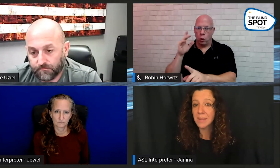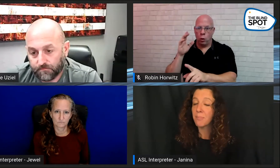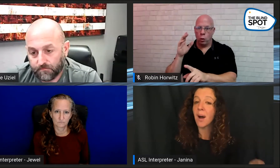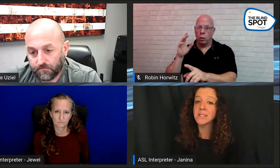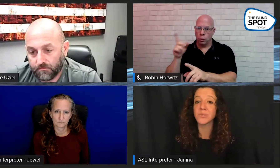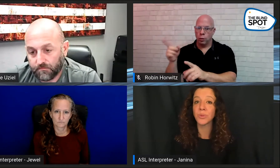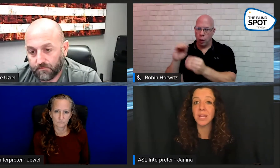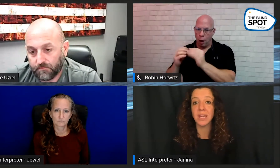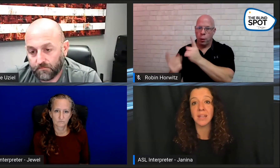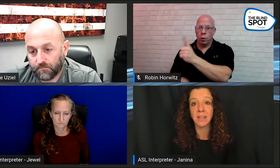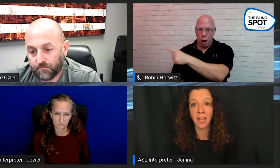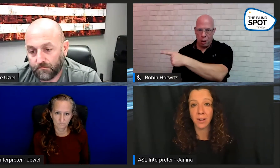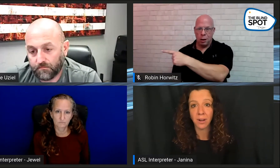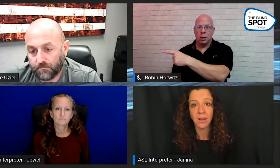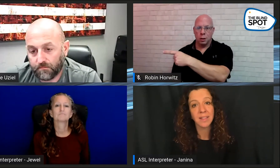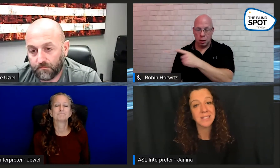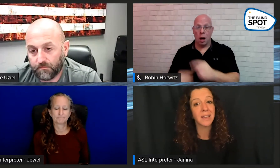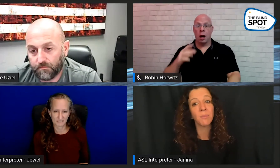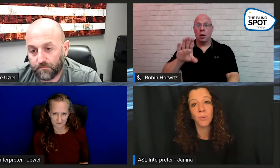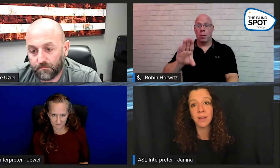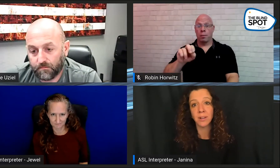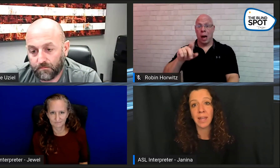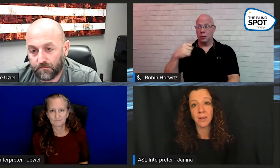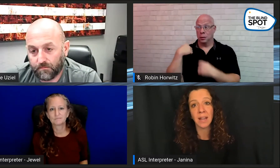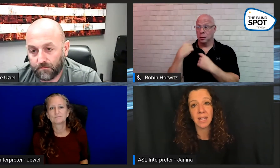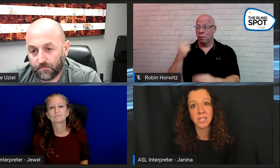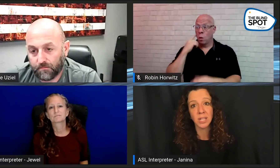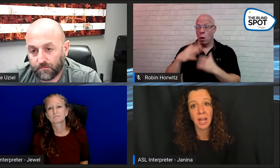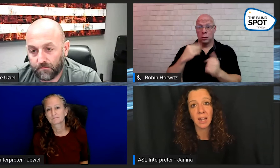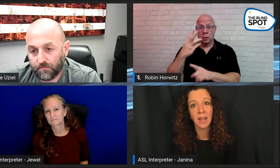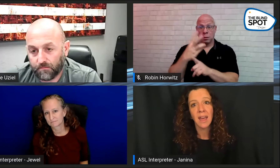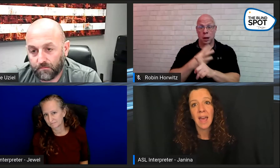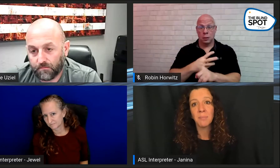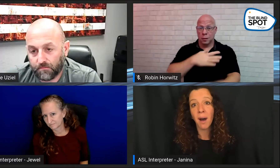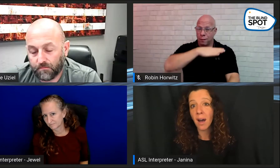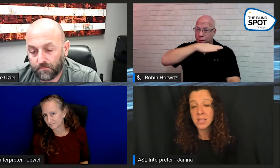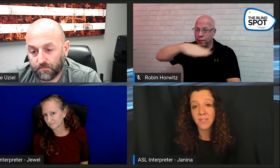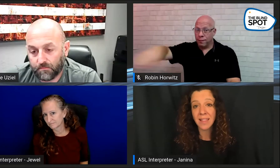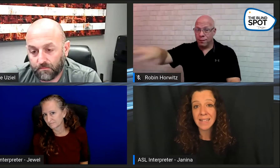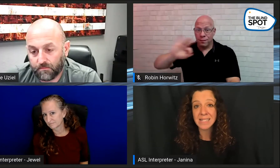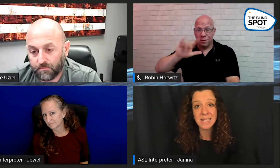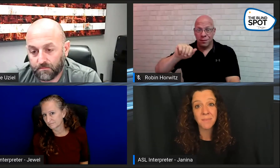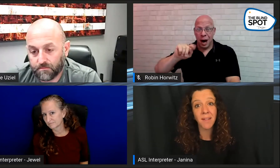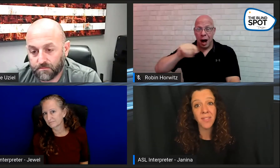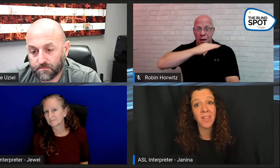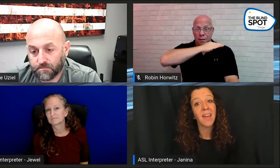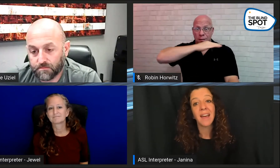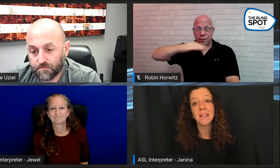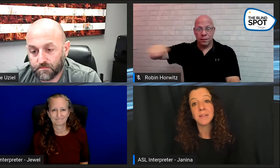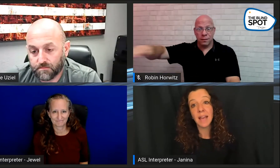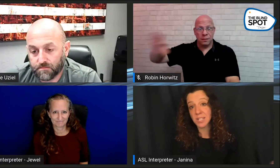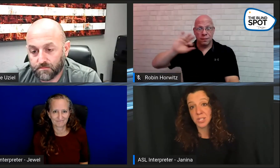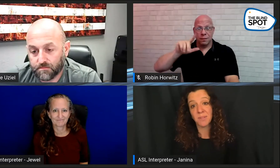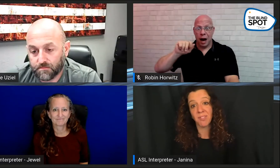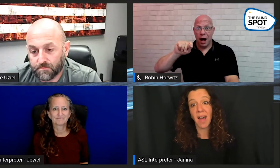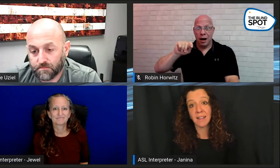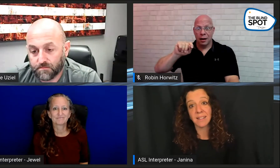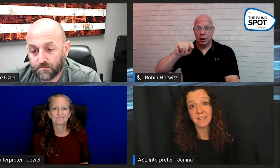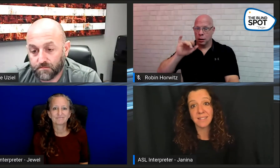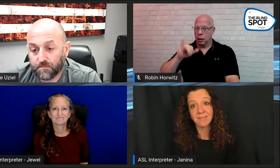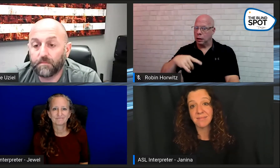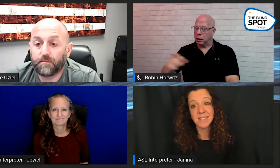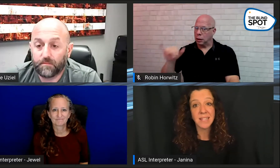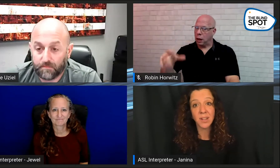So that bonds is a really key indicator. That's the number one indicator that I like to look at. And bonds for the last 6 months has just been